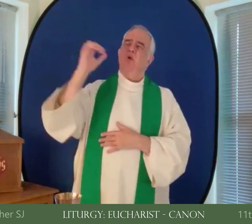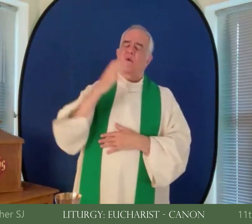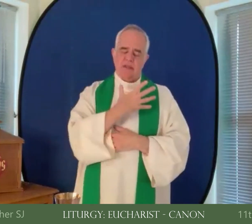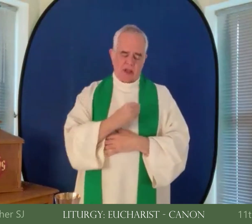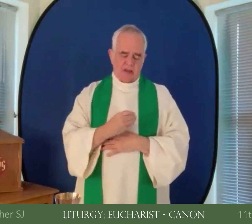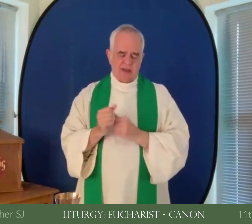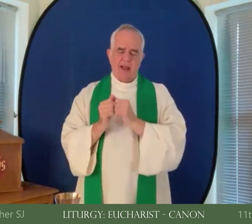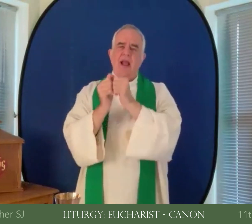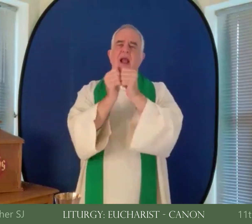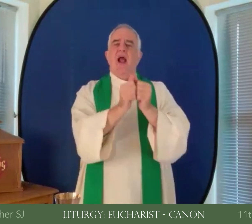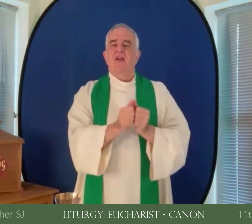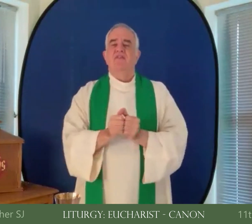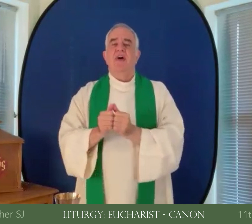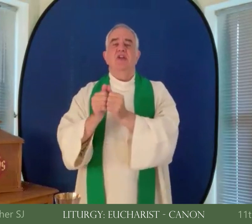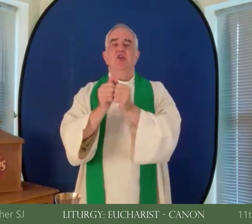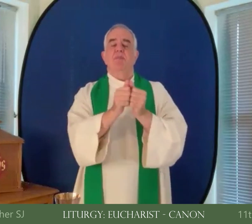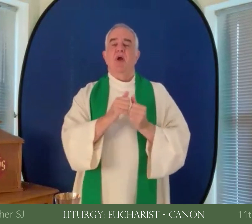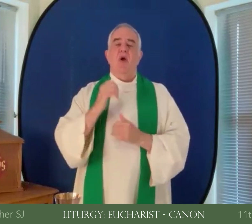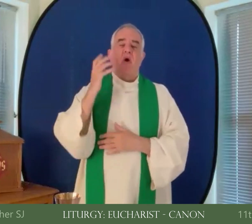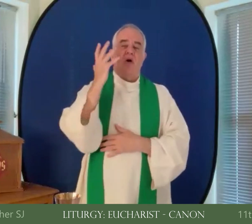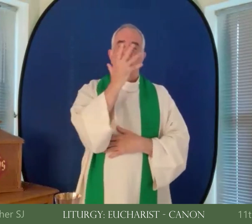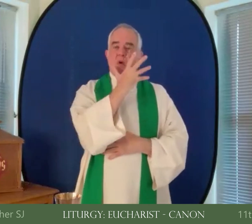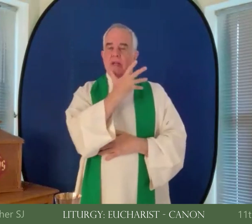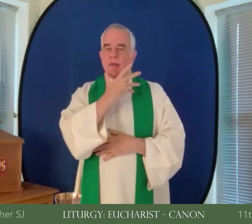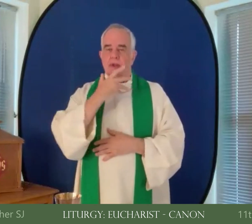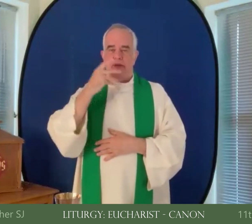your son, the Father, the Holy Spirit.